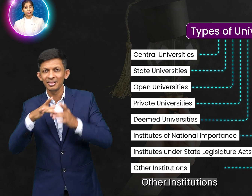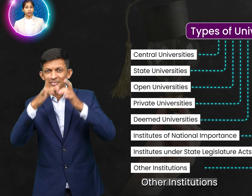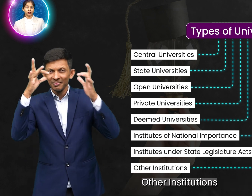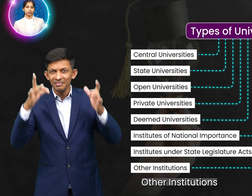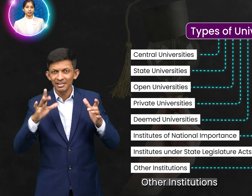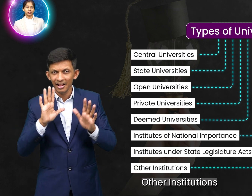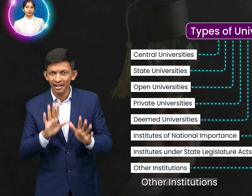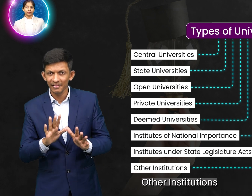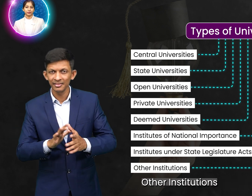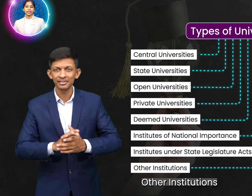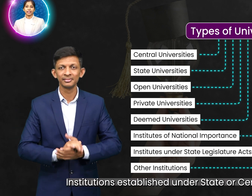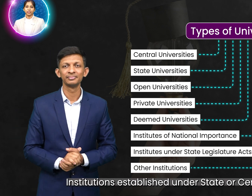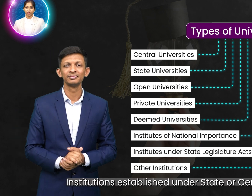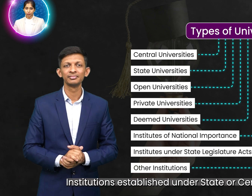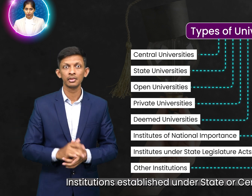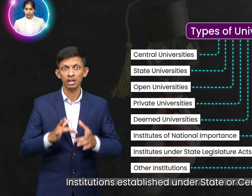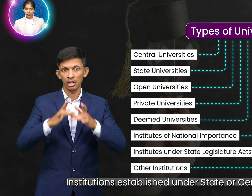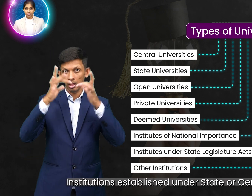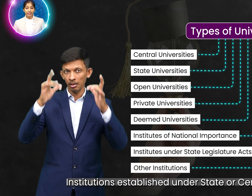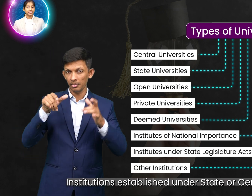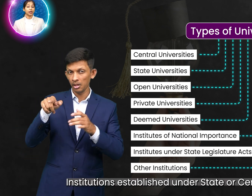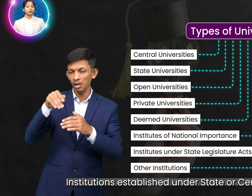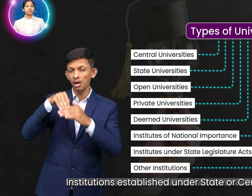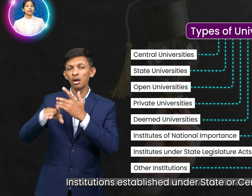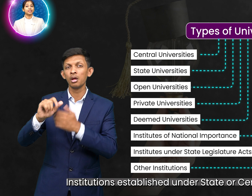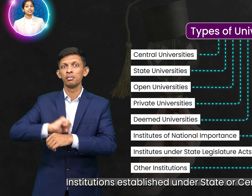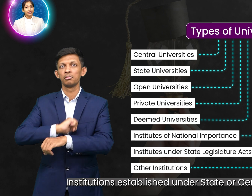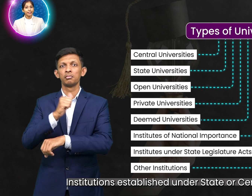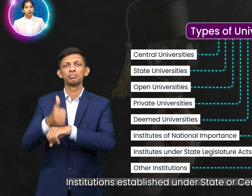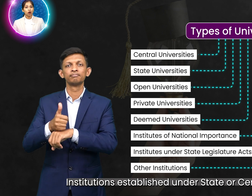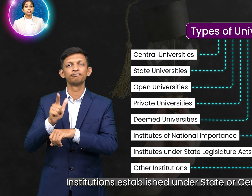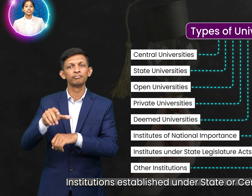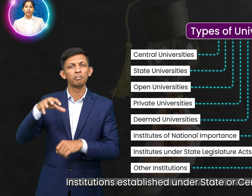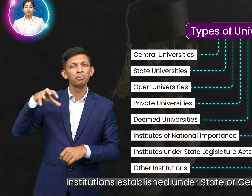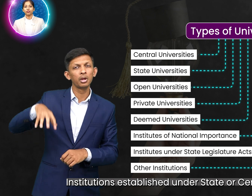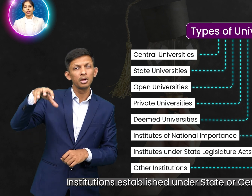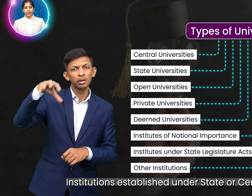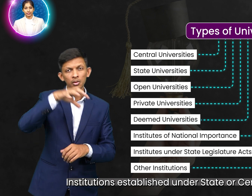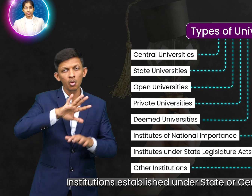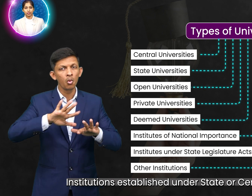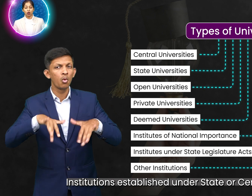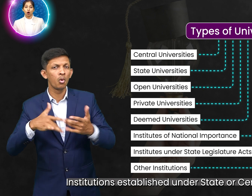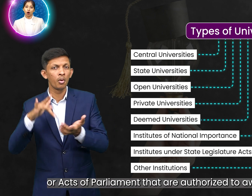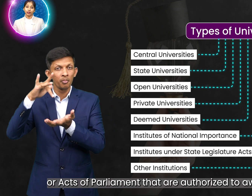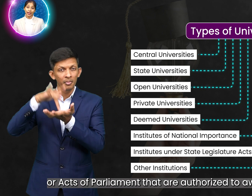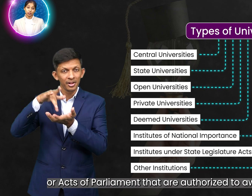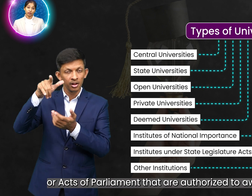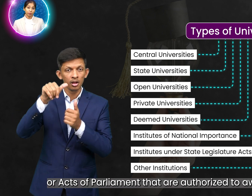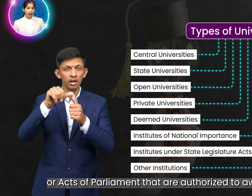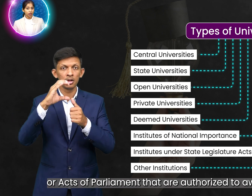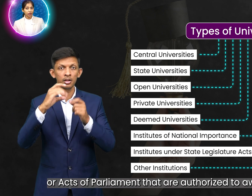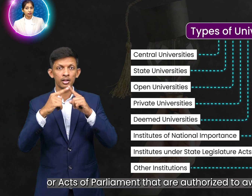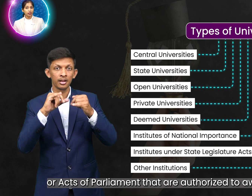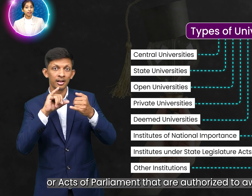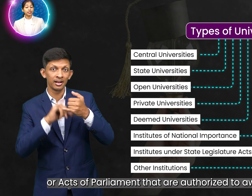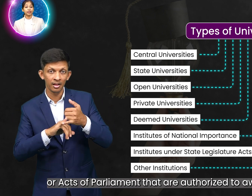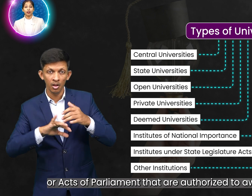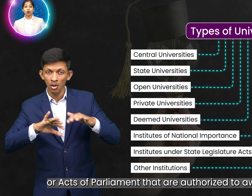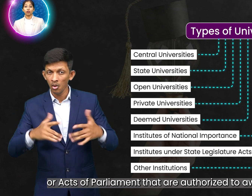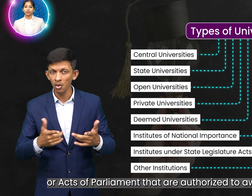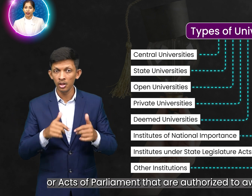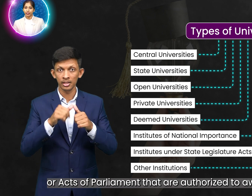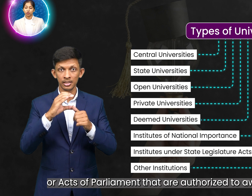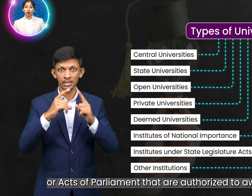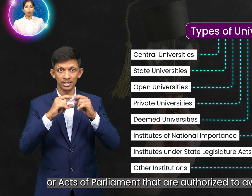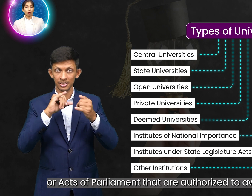Other institutions, institutions established under state or central acts or acts of parliament that